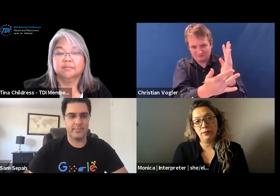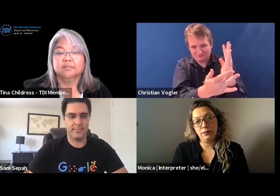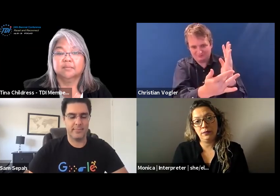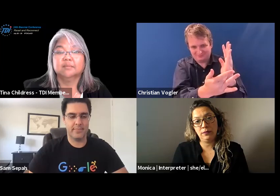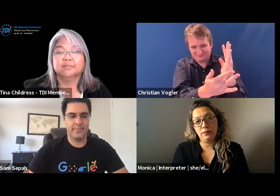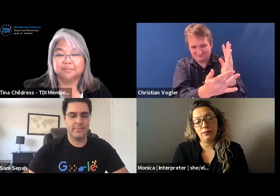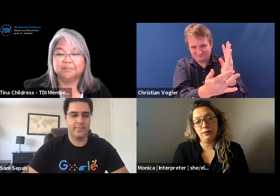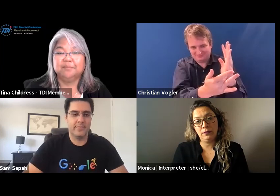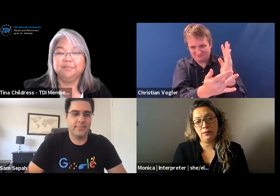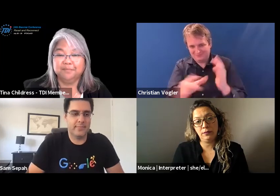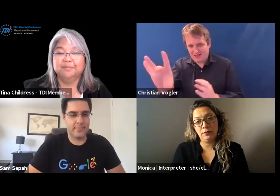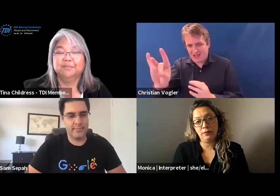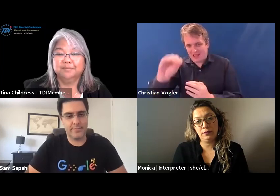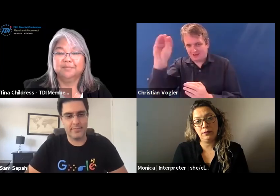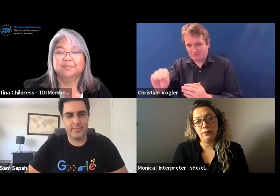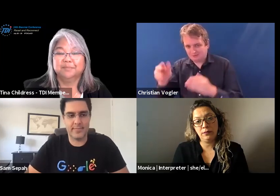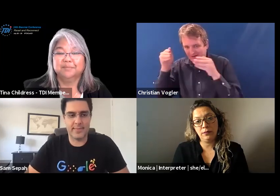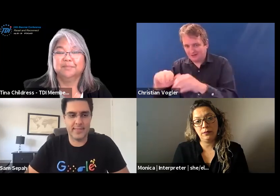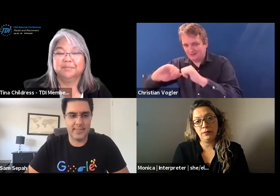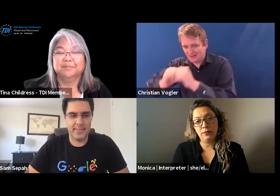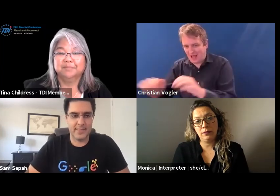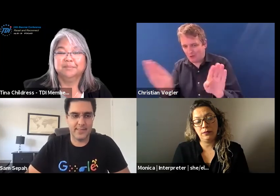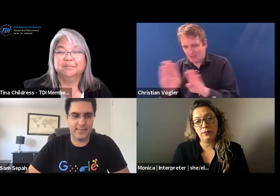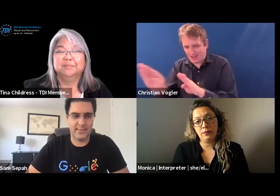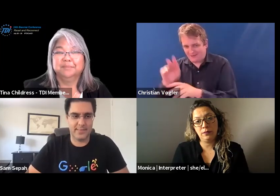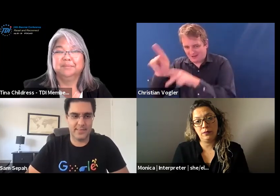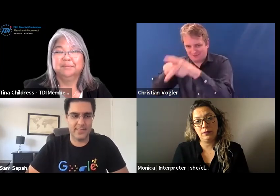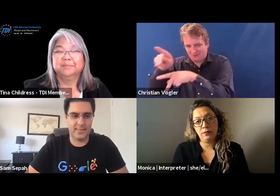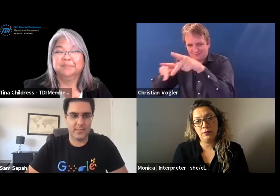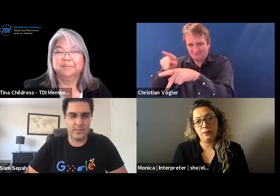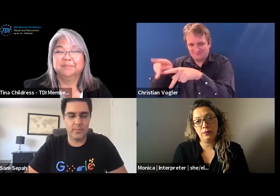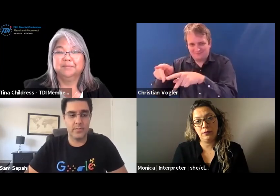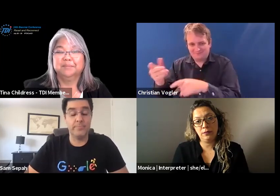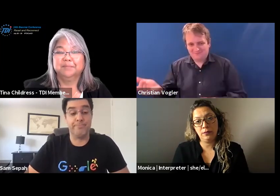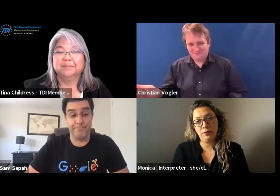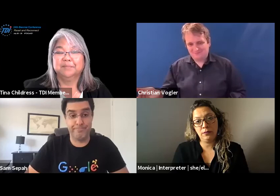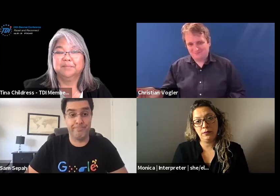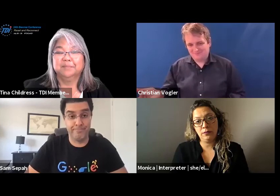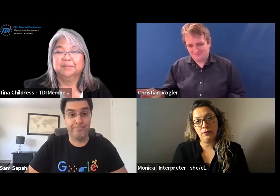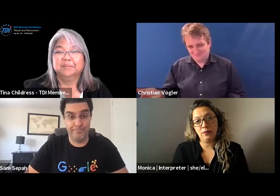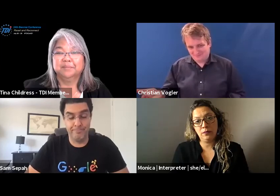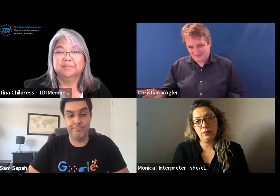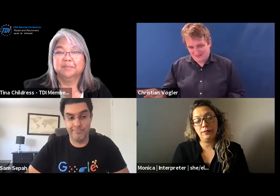20% is technology in my point of view, and 80% is concentrated on how people behave.